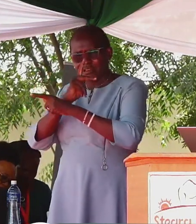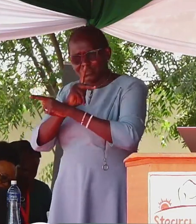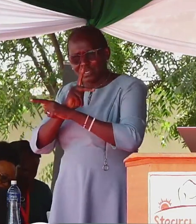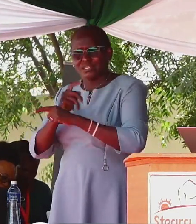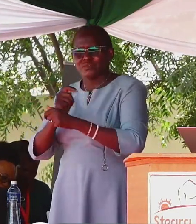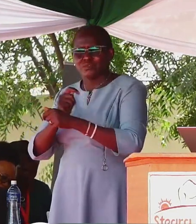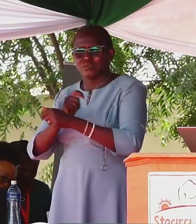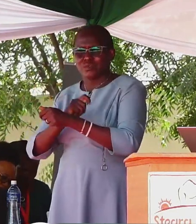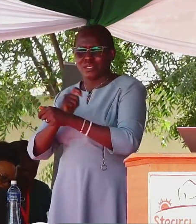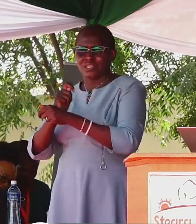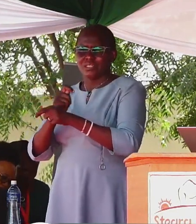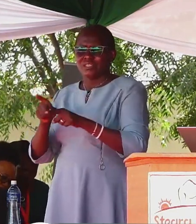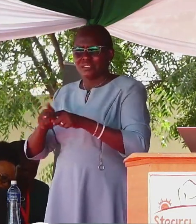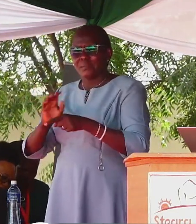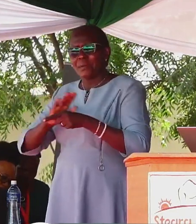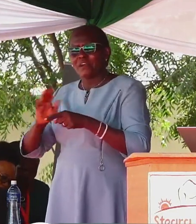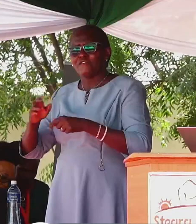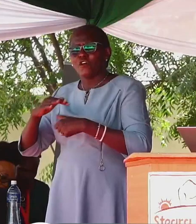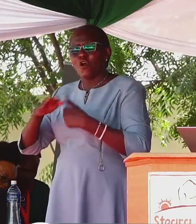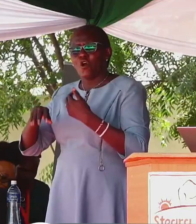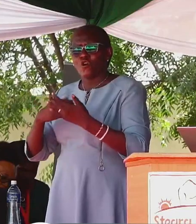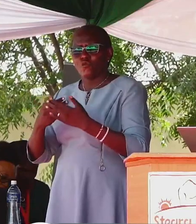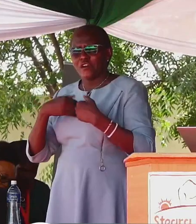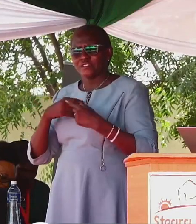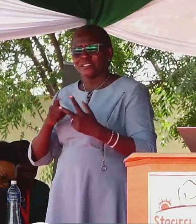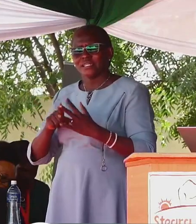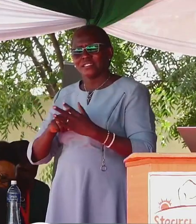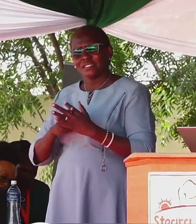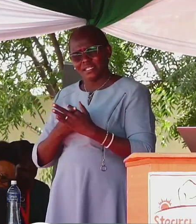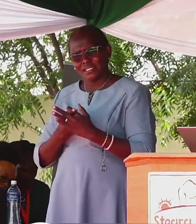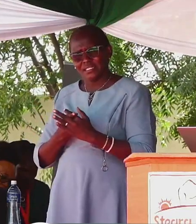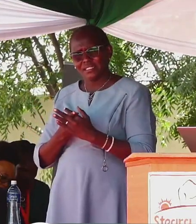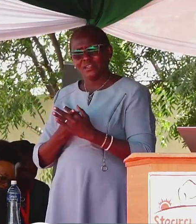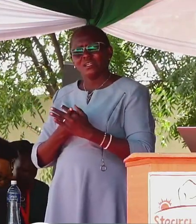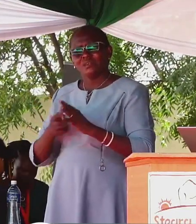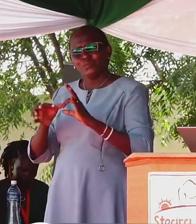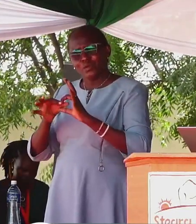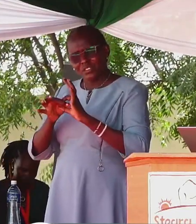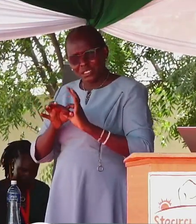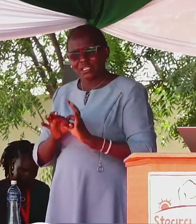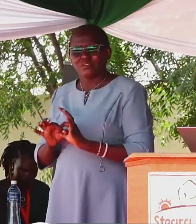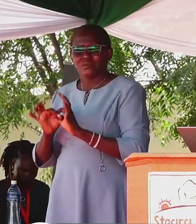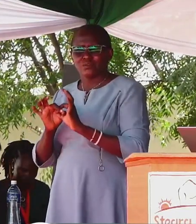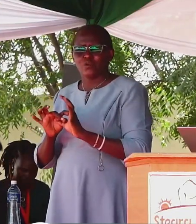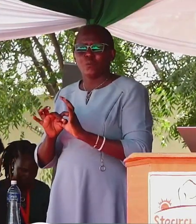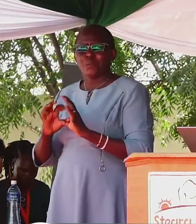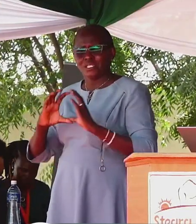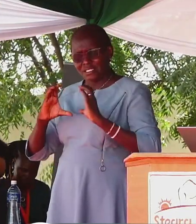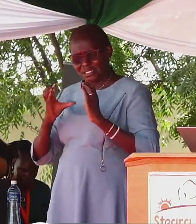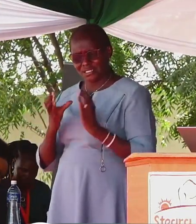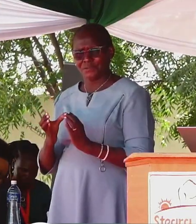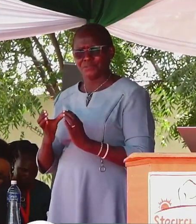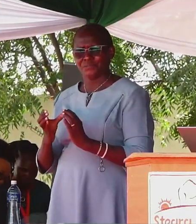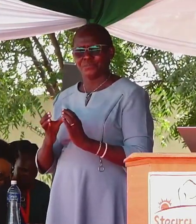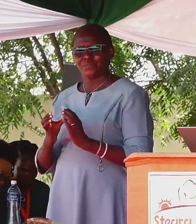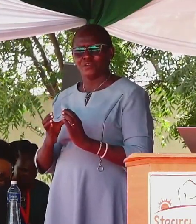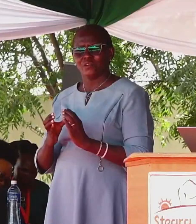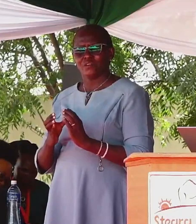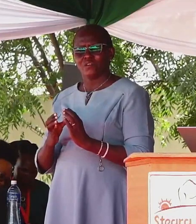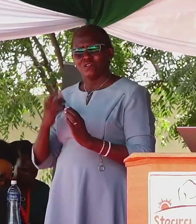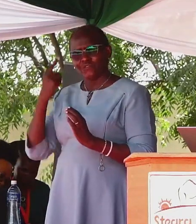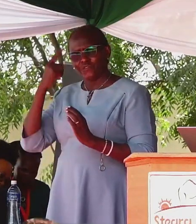on. But above all, I want to say that we have started a multisectoral committee for